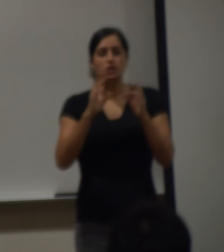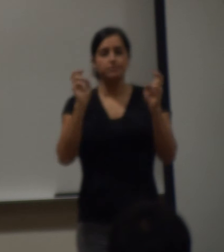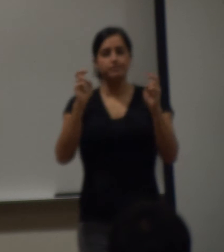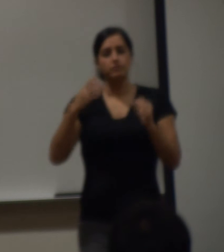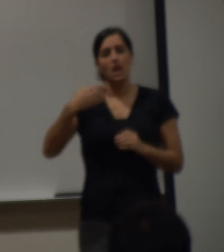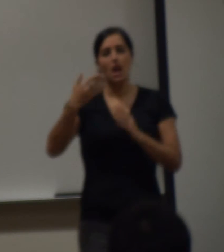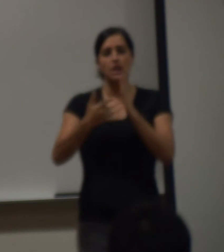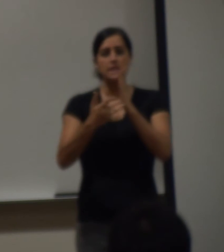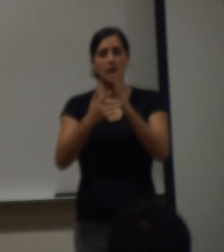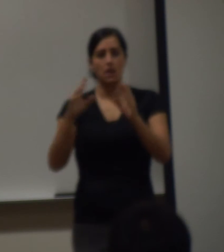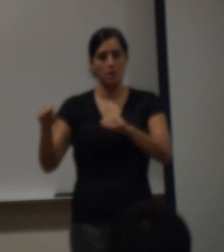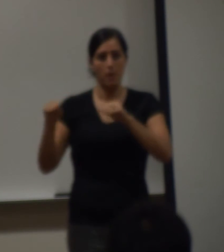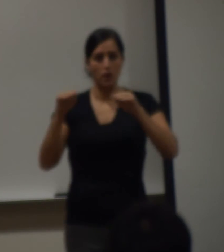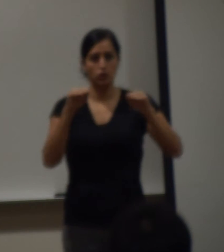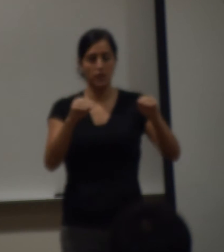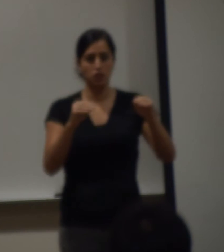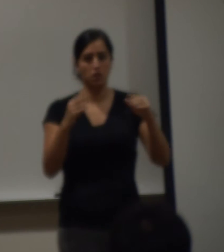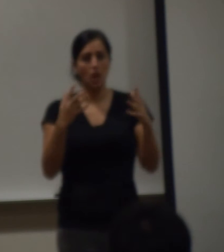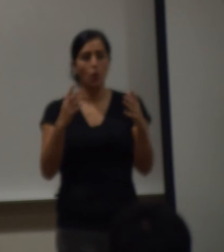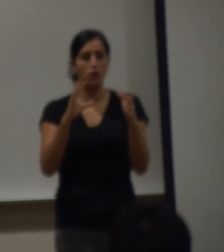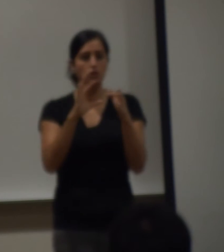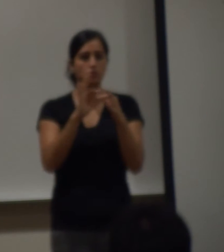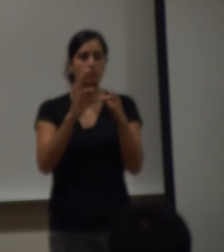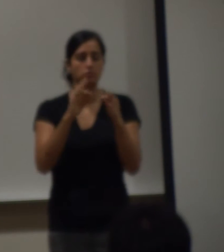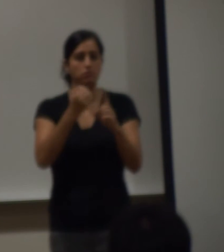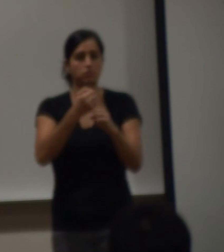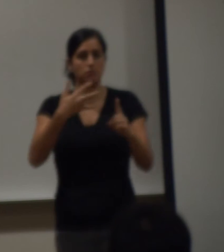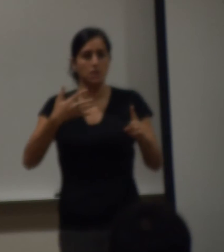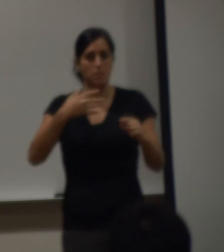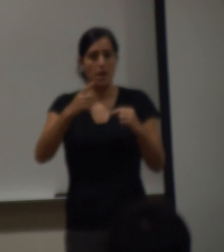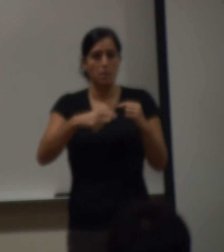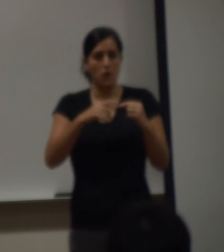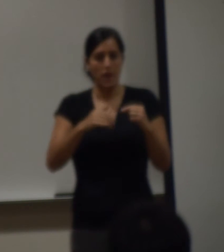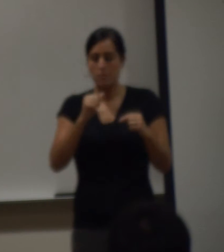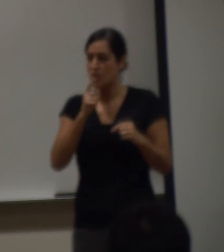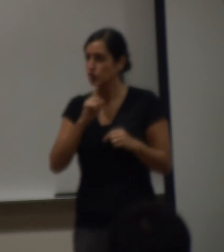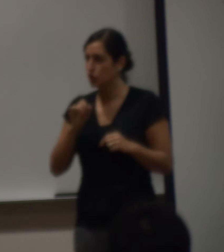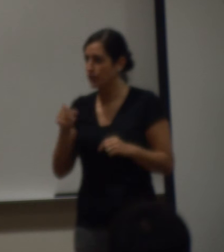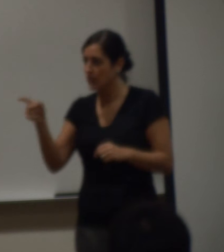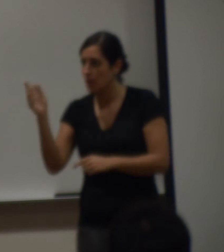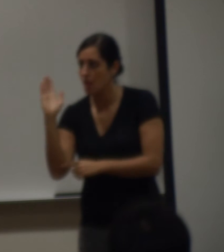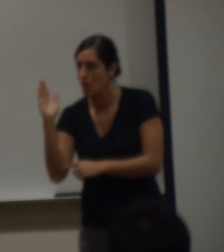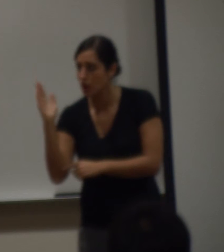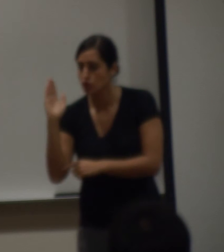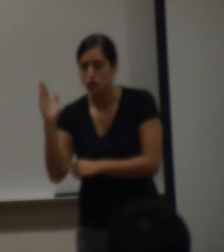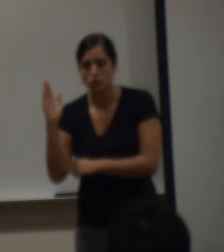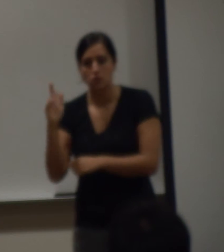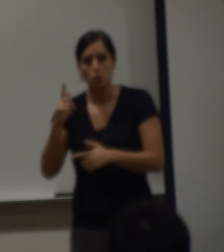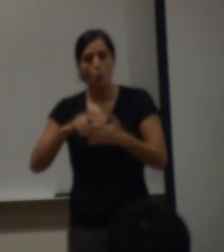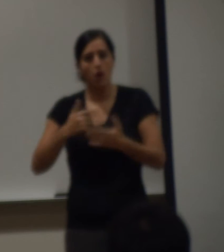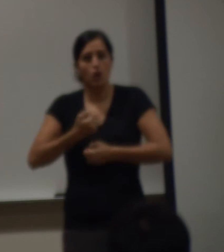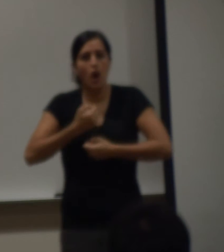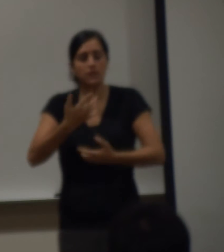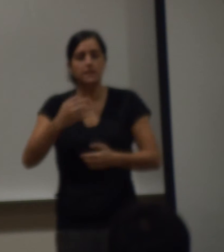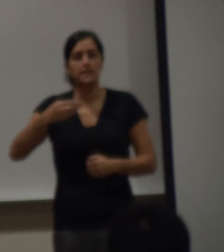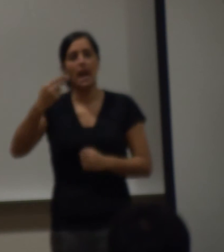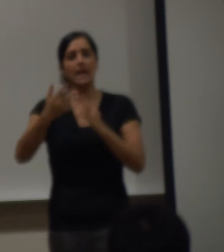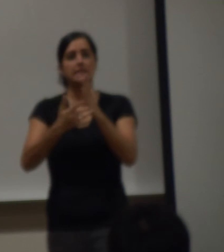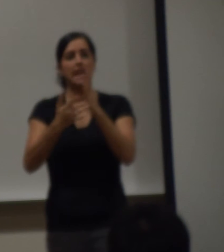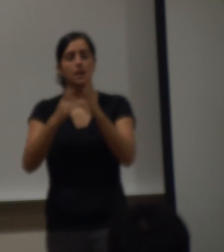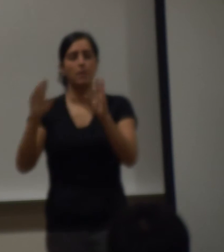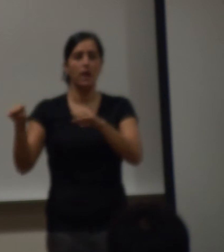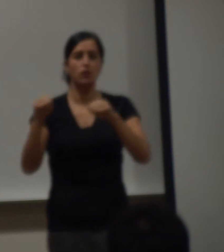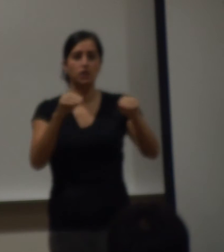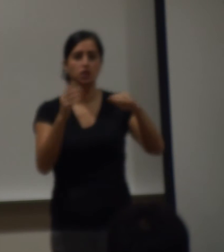that. Ron, I don't know how much you've lectured, how many people know about what's caused that. And, I